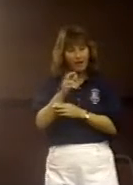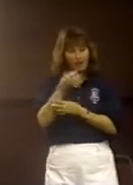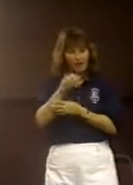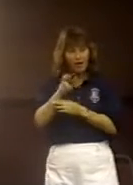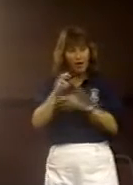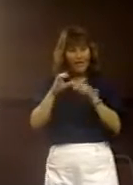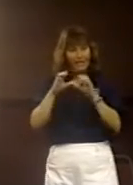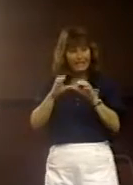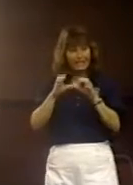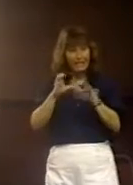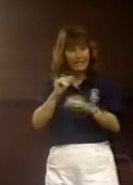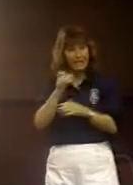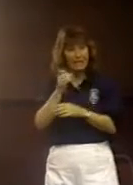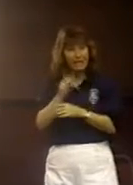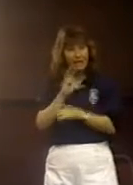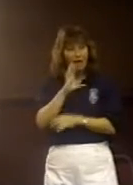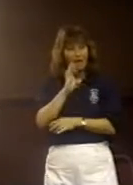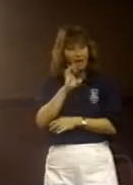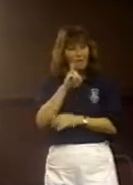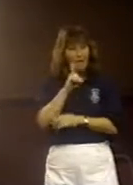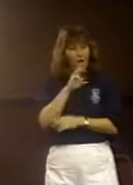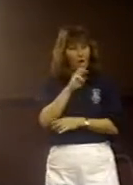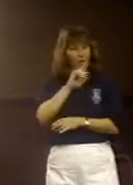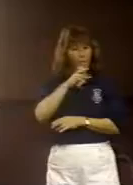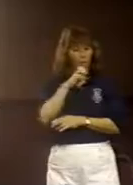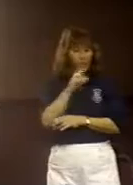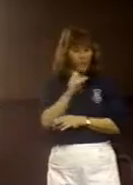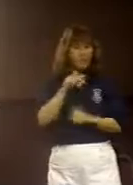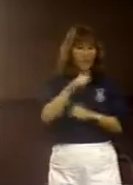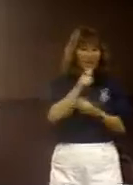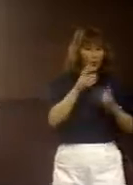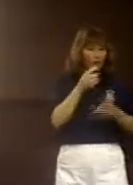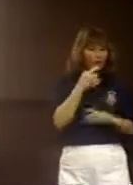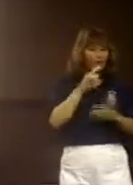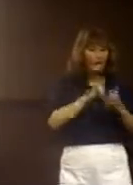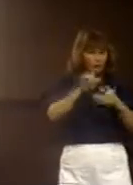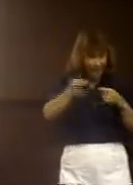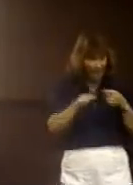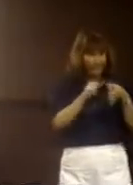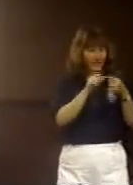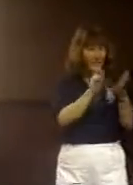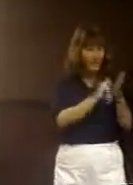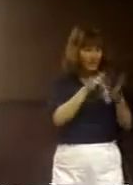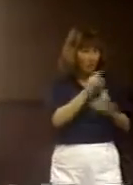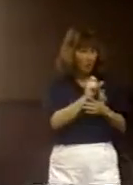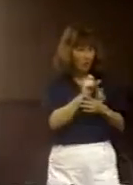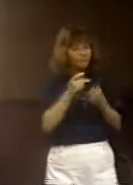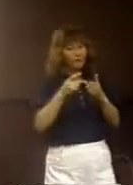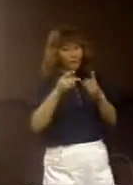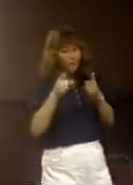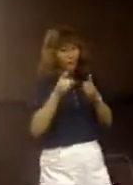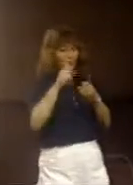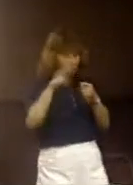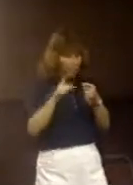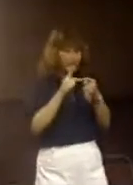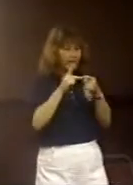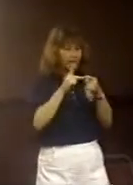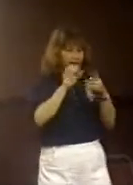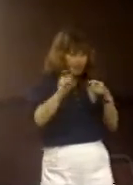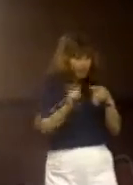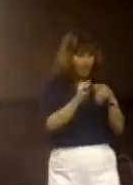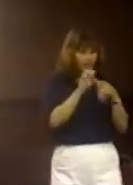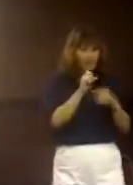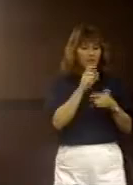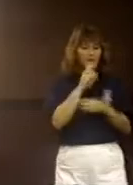of bound morphemes, which is another way of saying those affix markers, those prefixes and